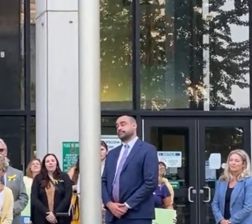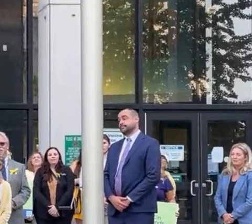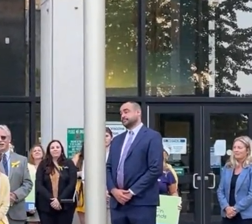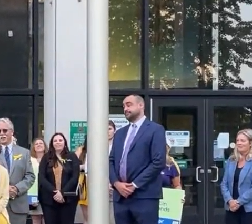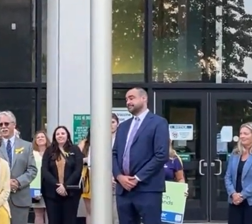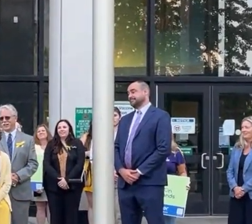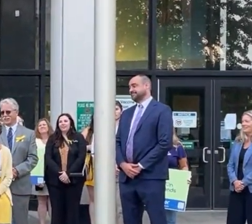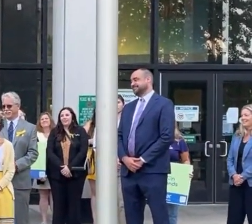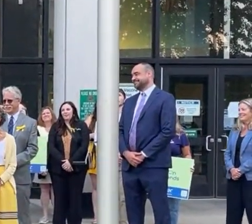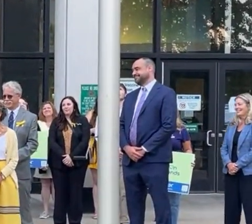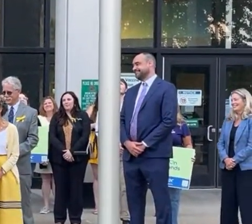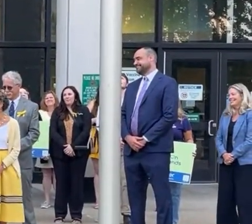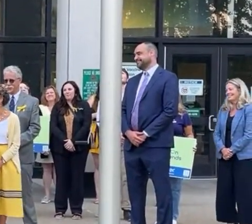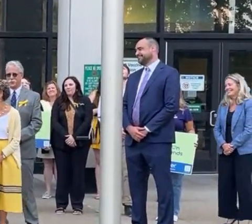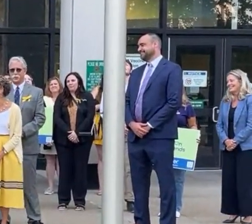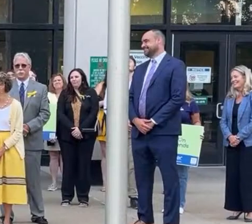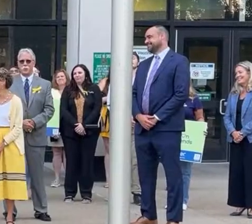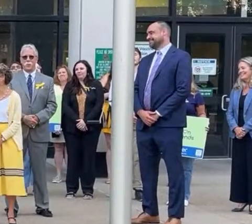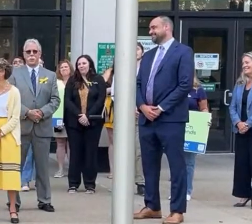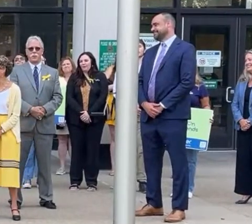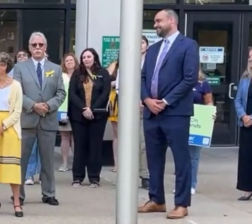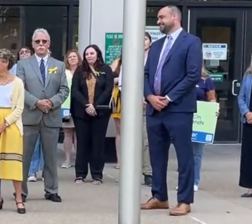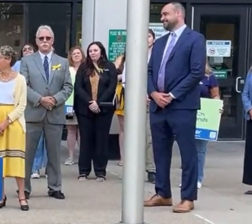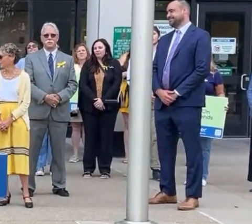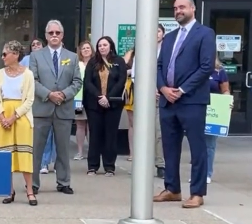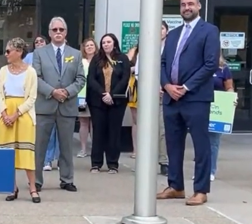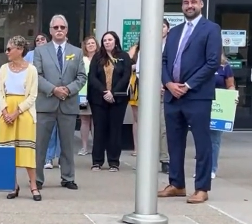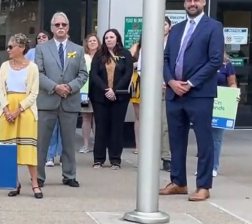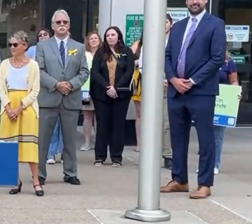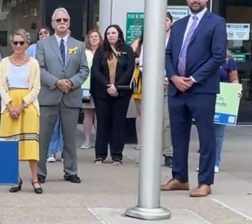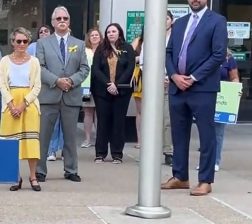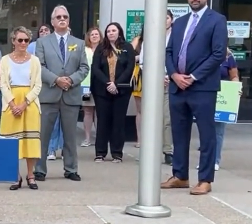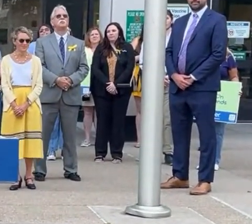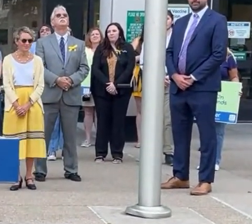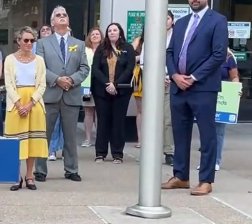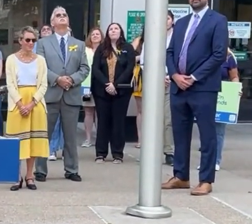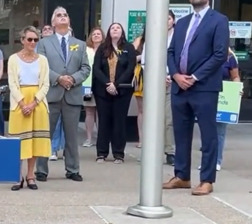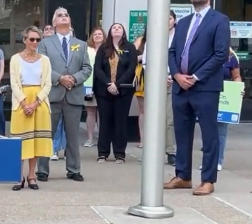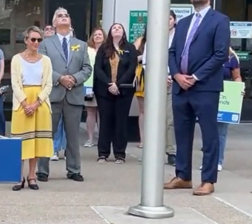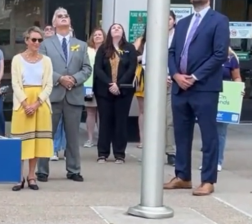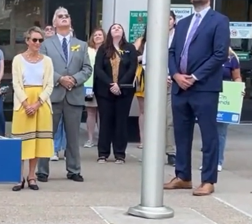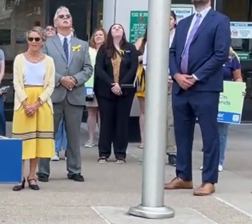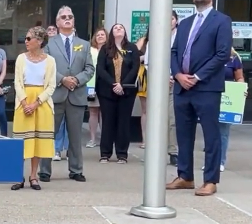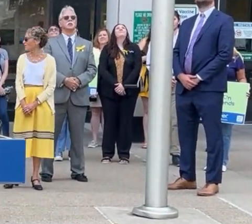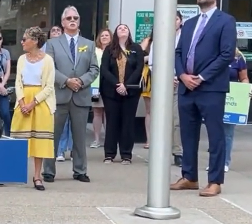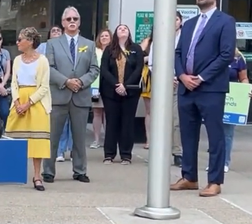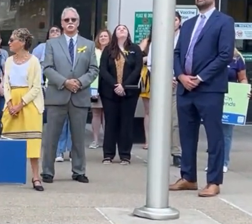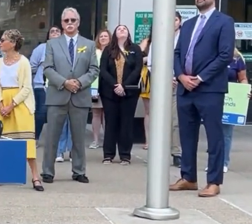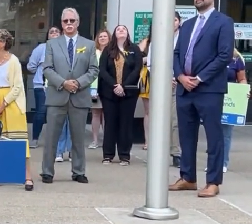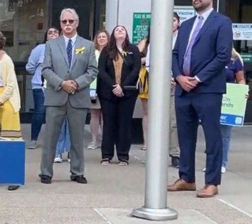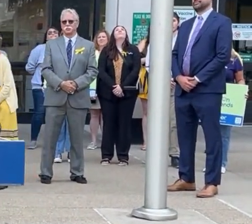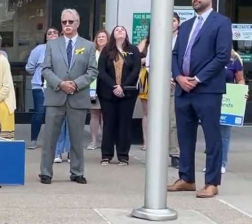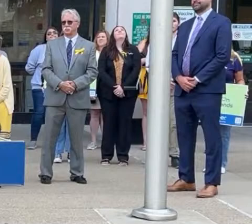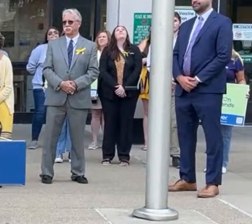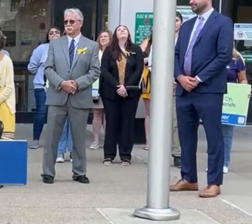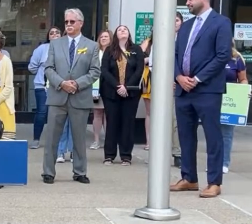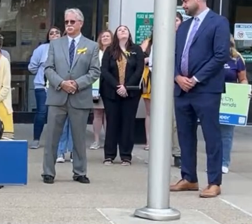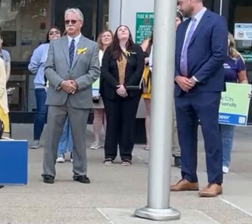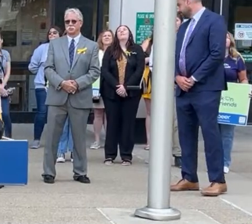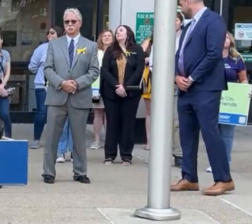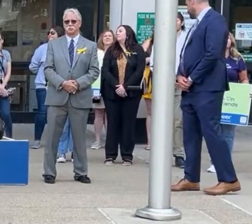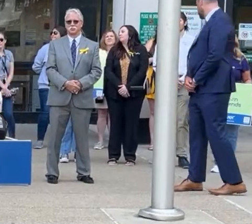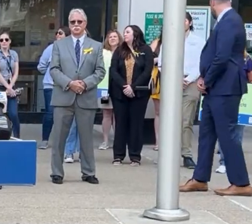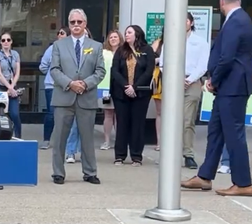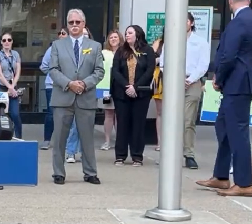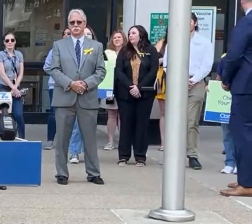need help, but I cannot vocalize. Need to just go and cry, but I keep it bottled. Yeah, I keep it bottled.